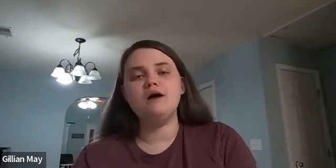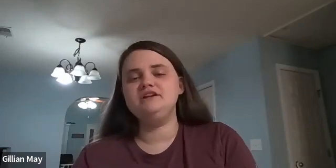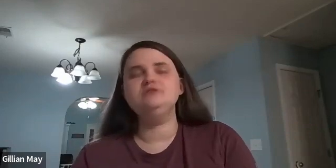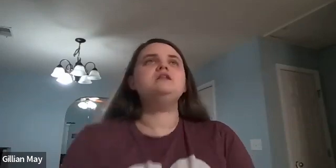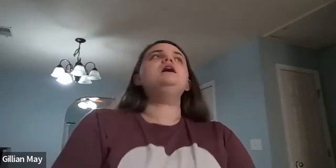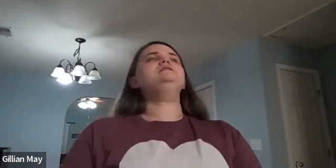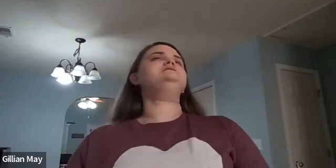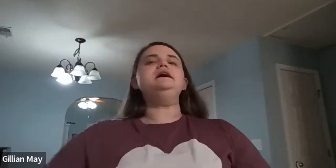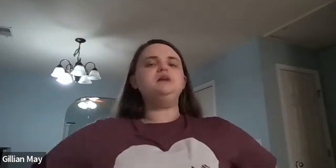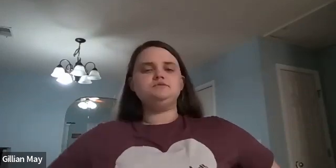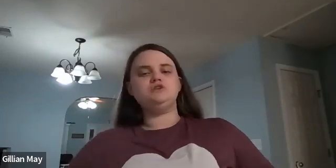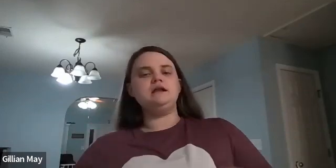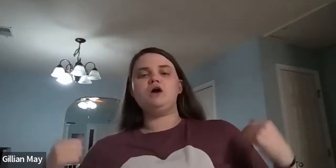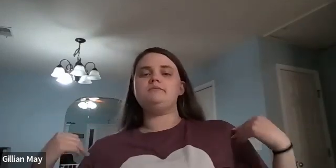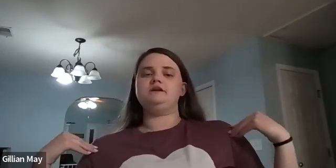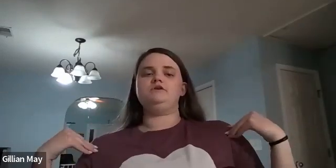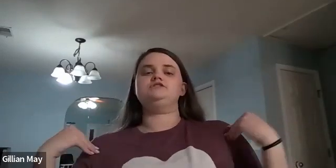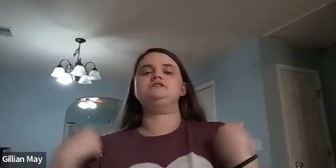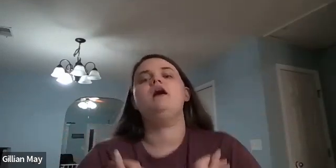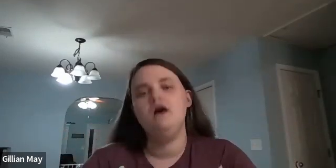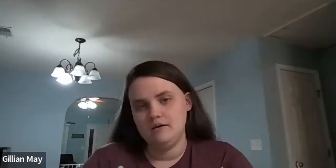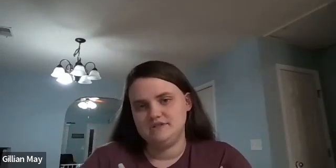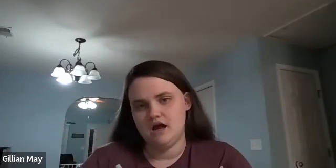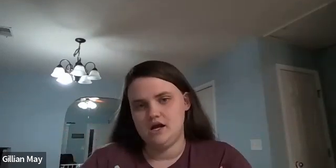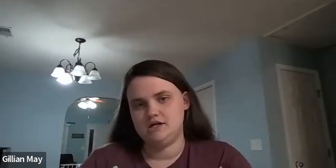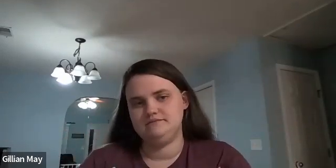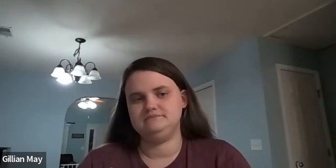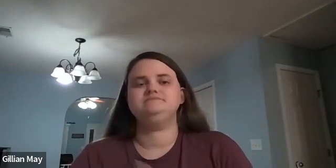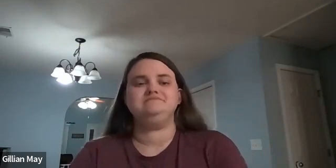and you cannot stand up straight and proper anymore. You're just like tired.